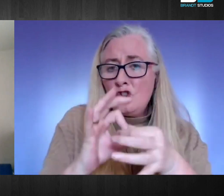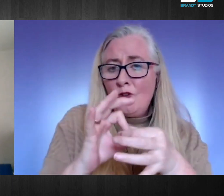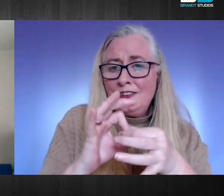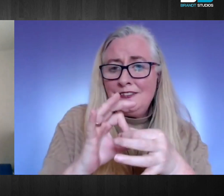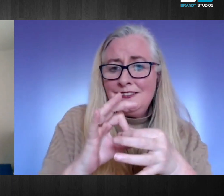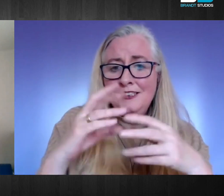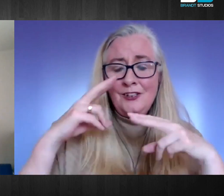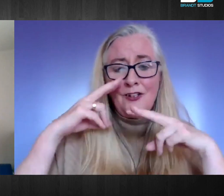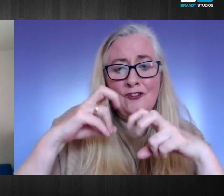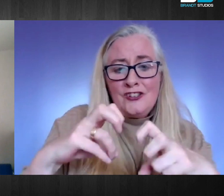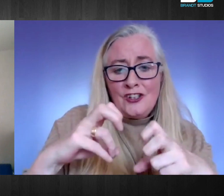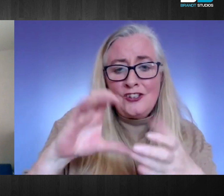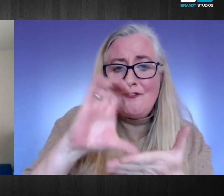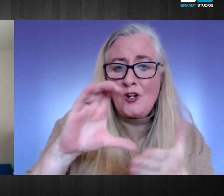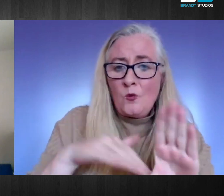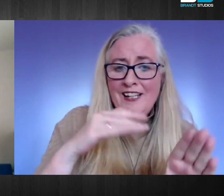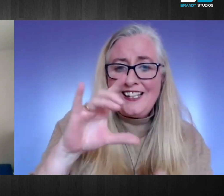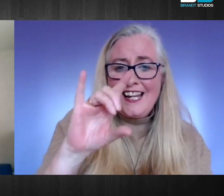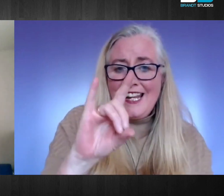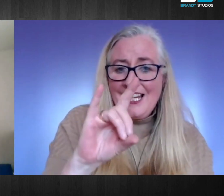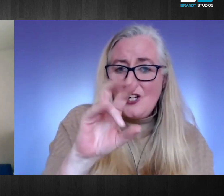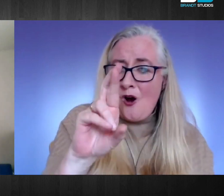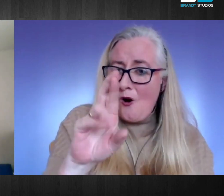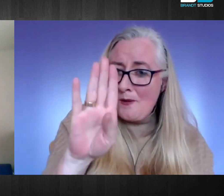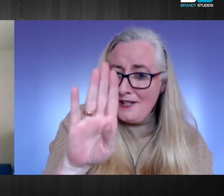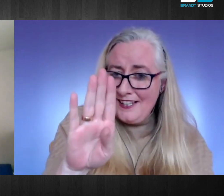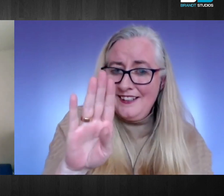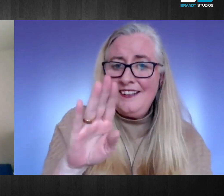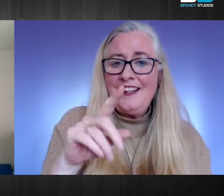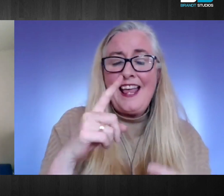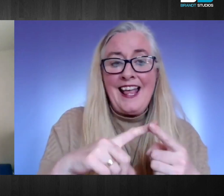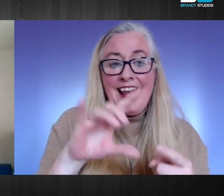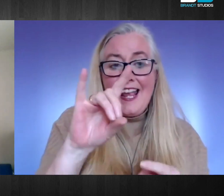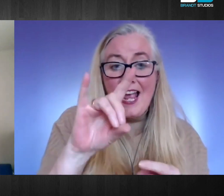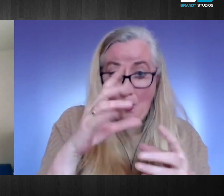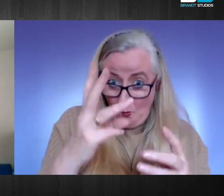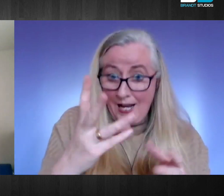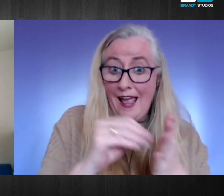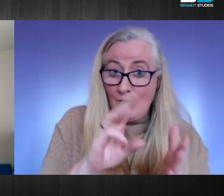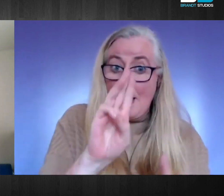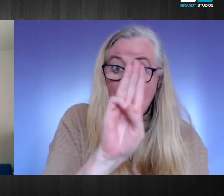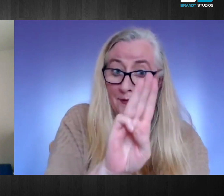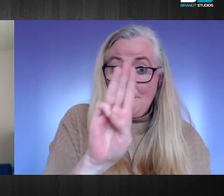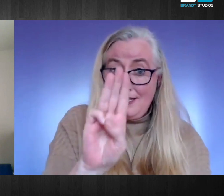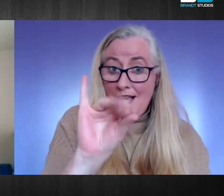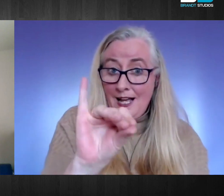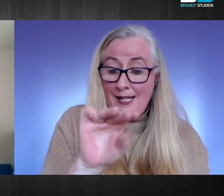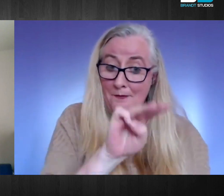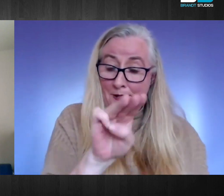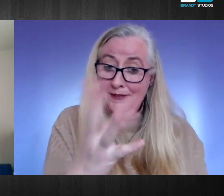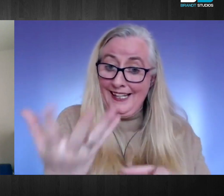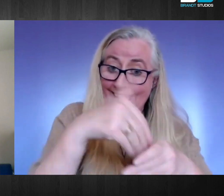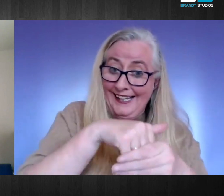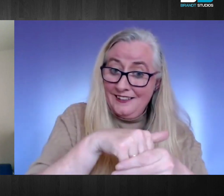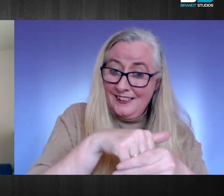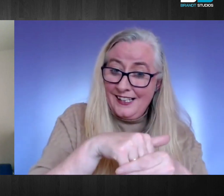and the HRB, where we will have PPI panel members attending that. It is not ideal that you